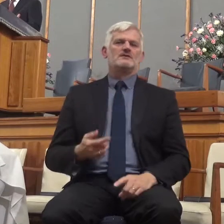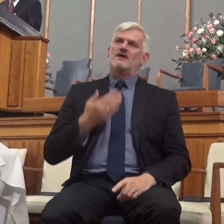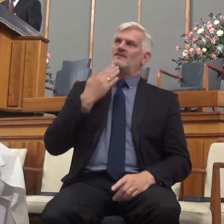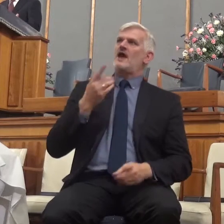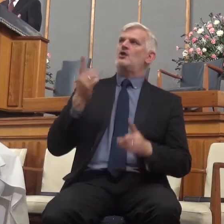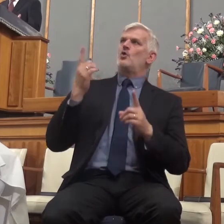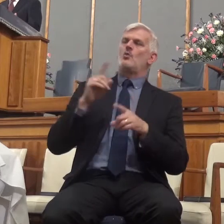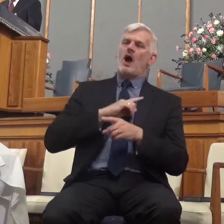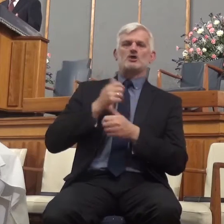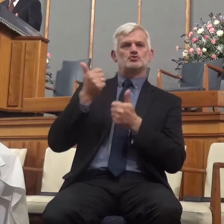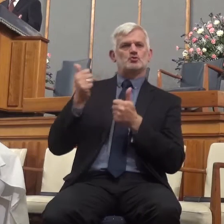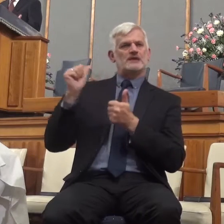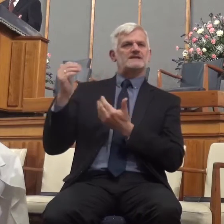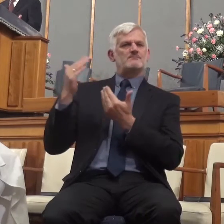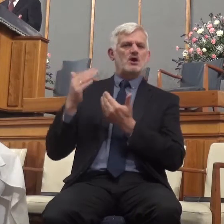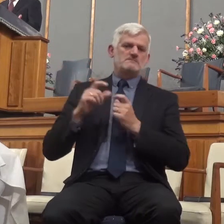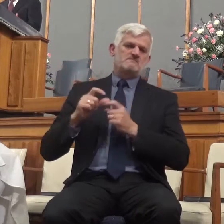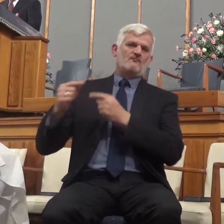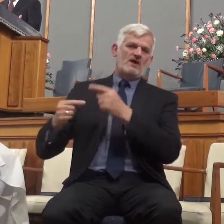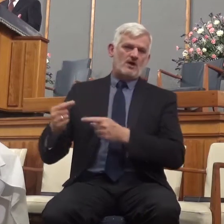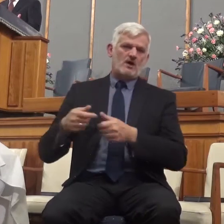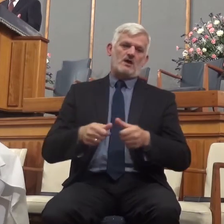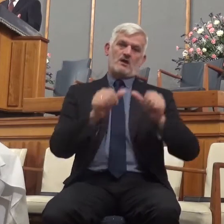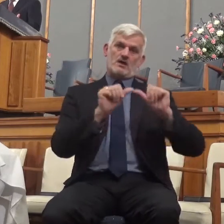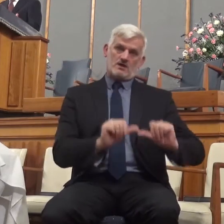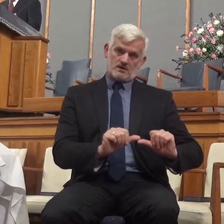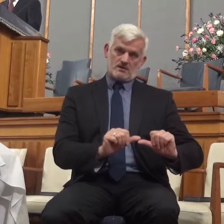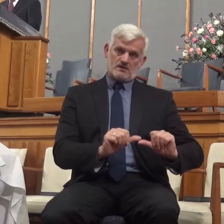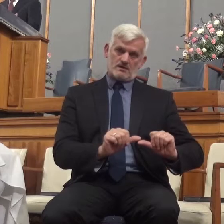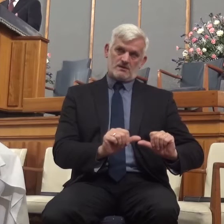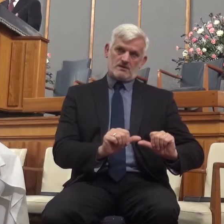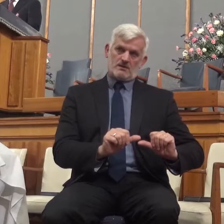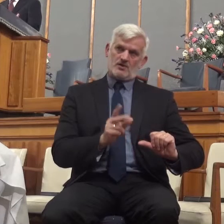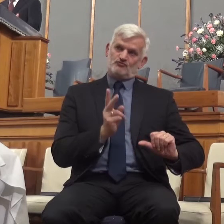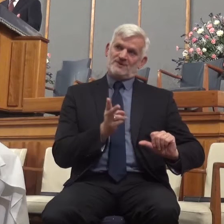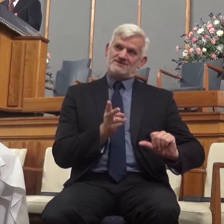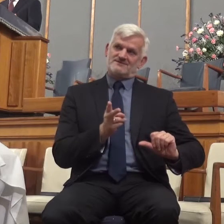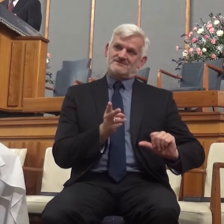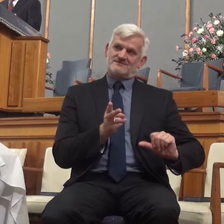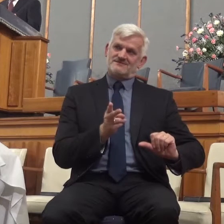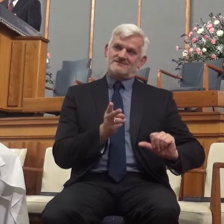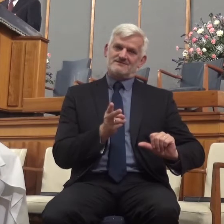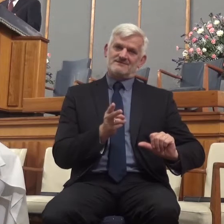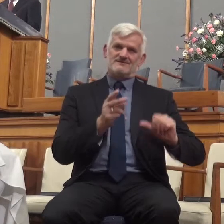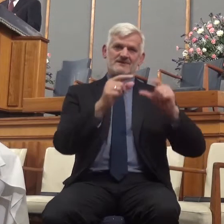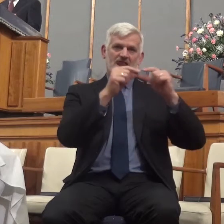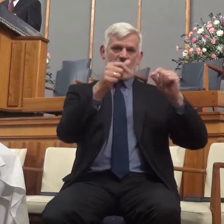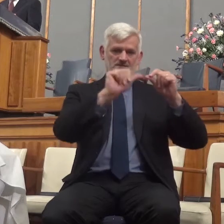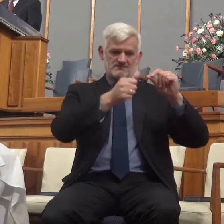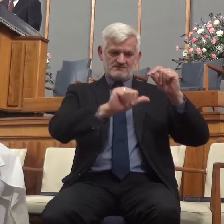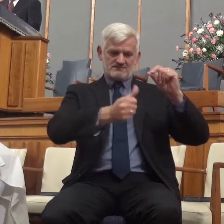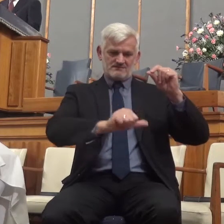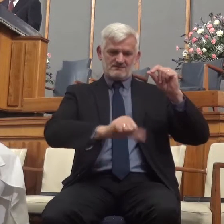His mercy endureth forever. And the latter part of that verse repeats in every one of the